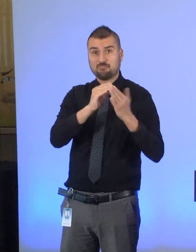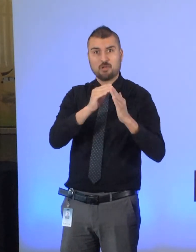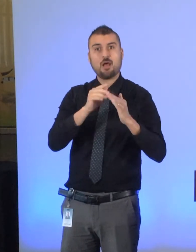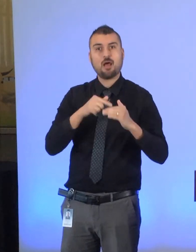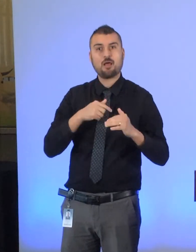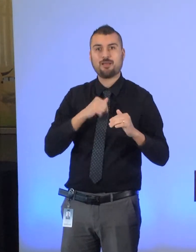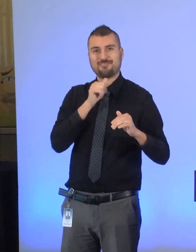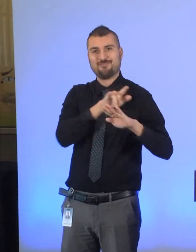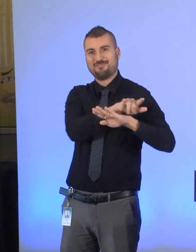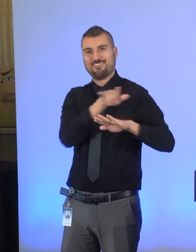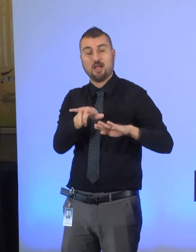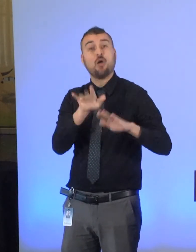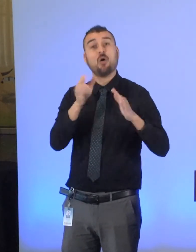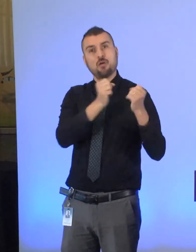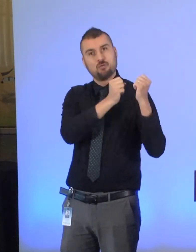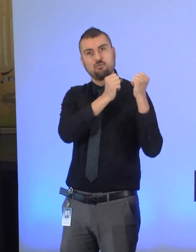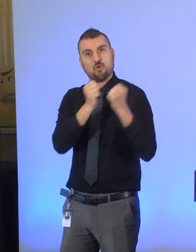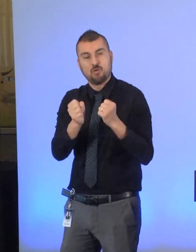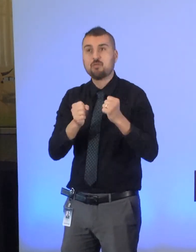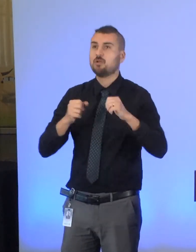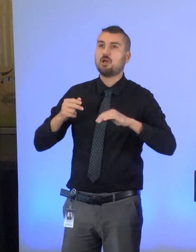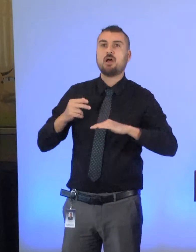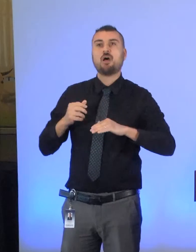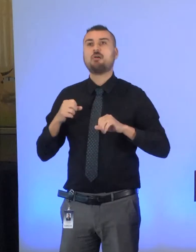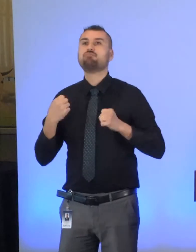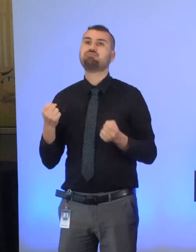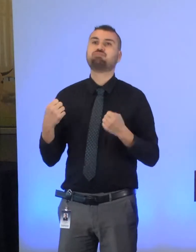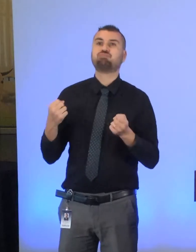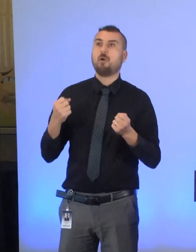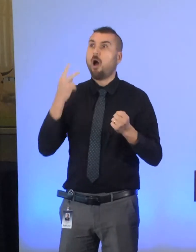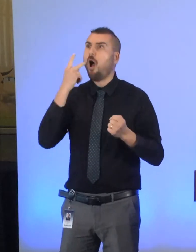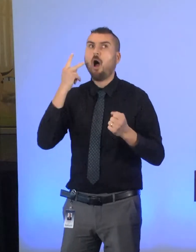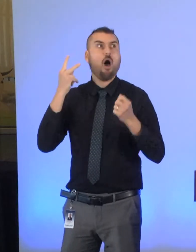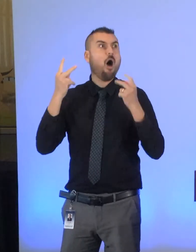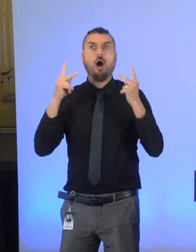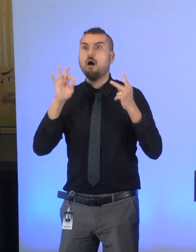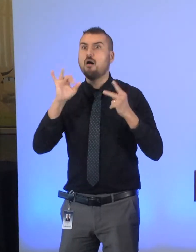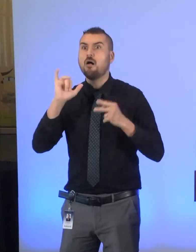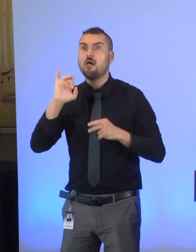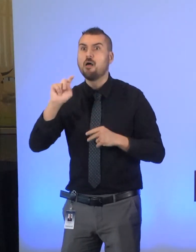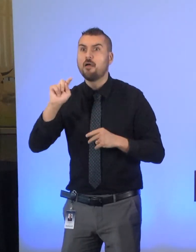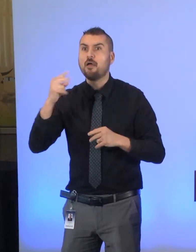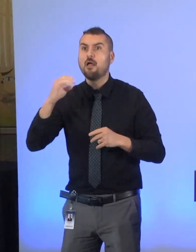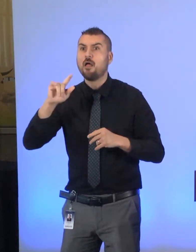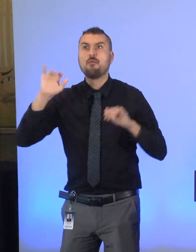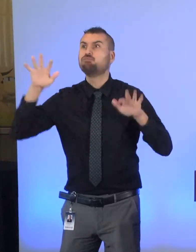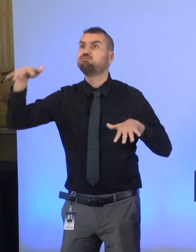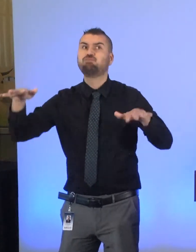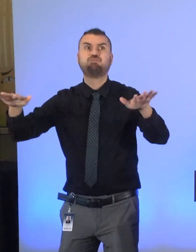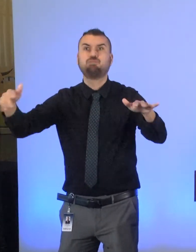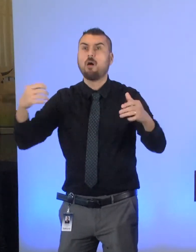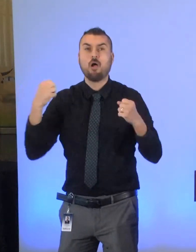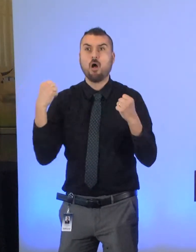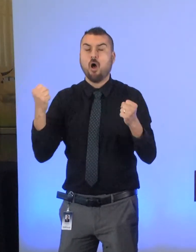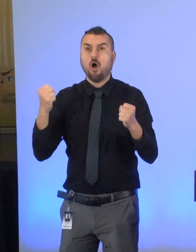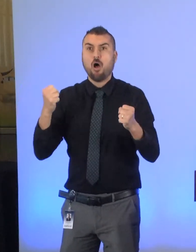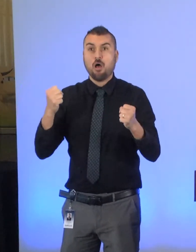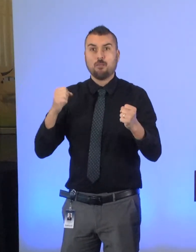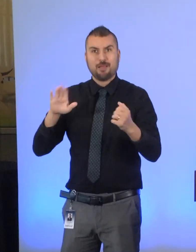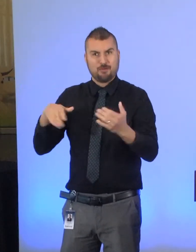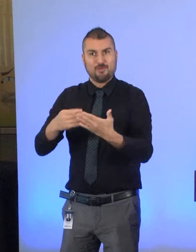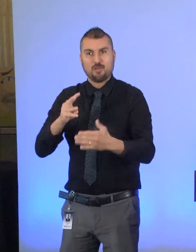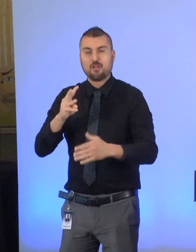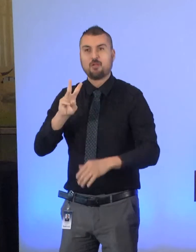and the Flint Hills took my breath away. I literally was breathless by the time I got to the museum.